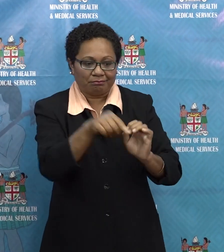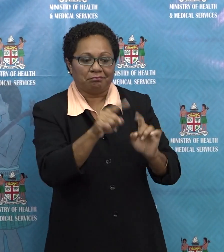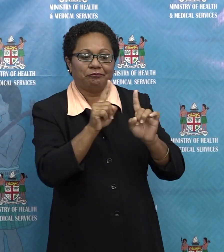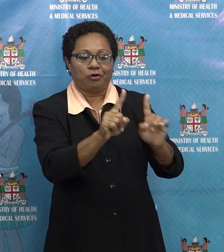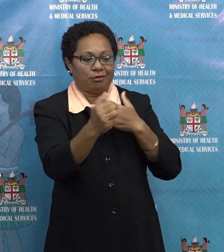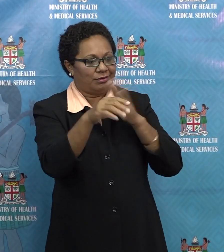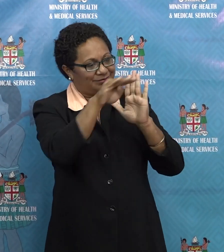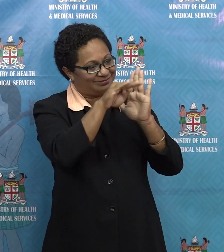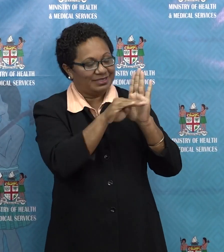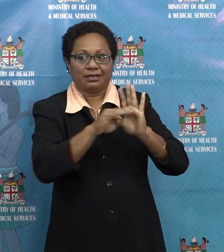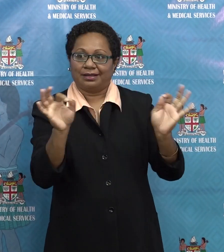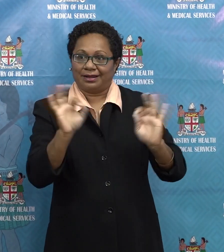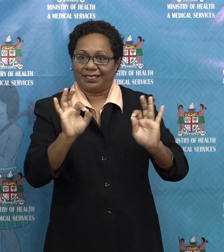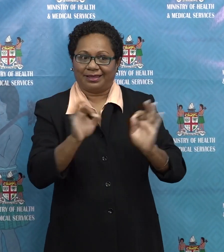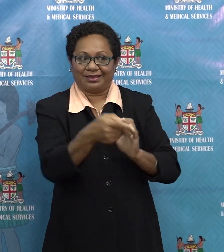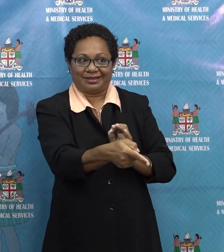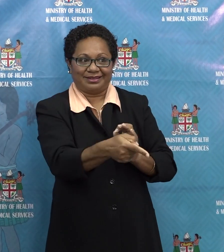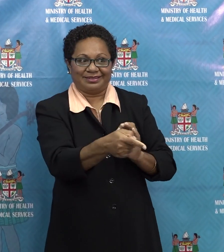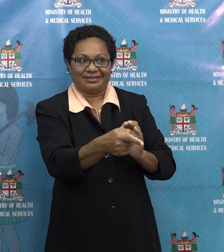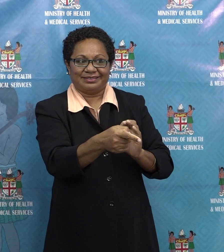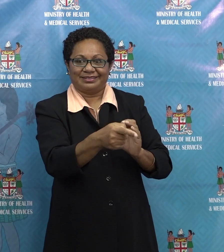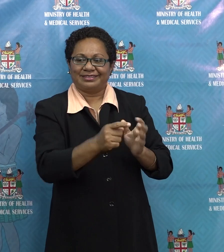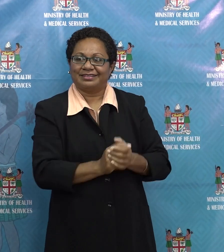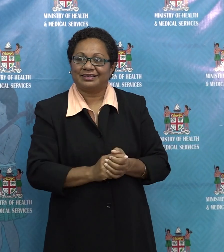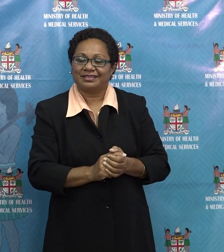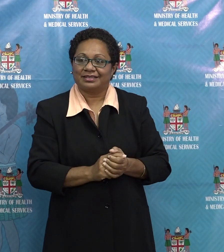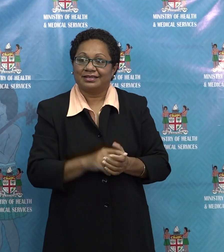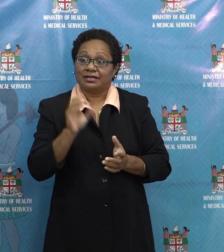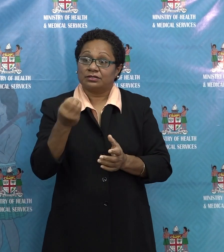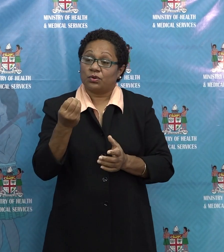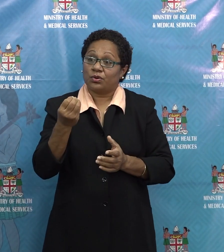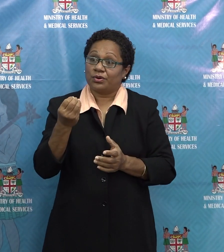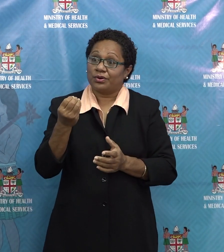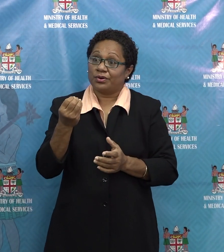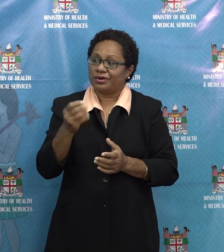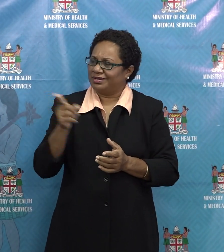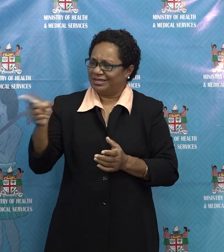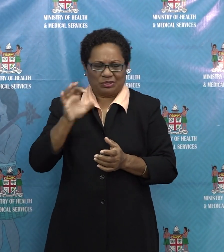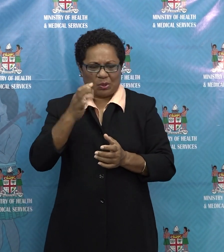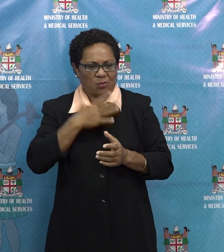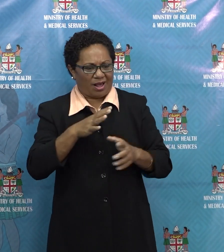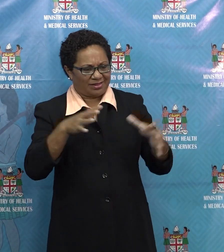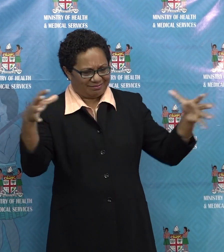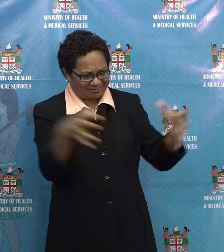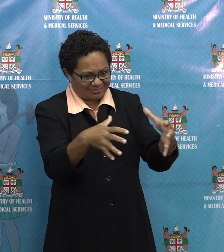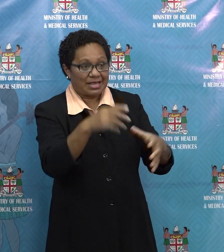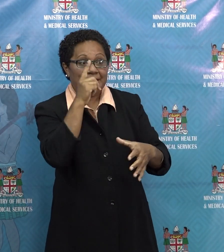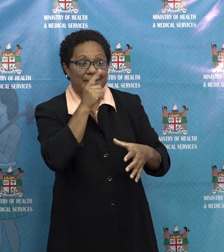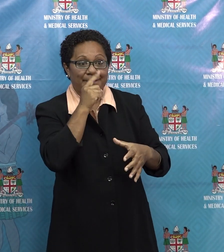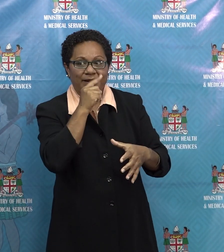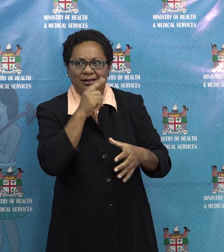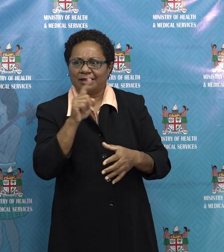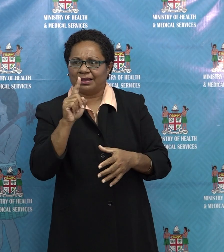social distancing happening at these places. And considering that you're discouraging social distancing, that's not